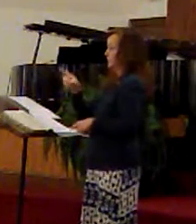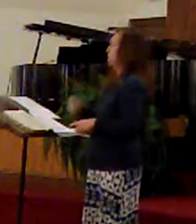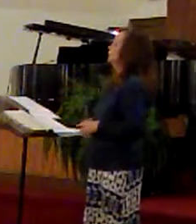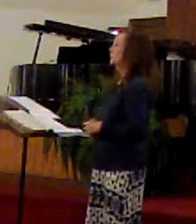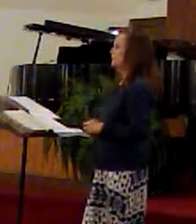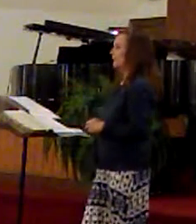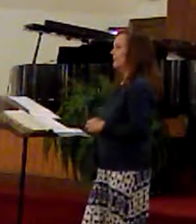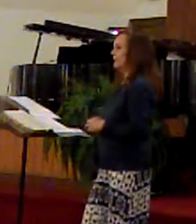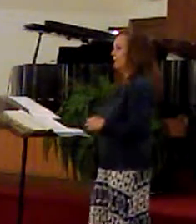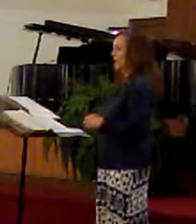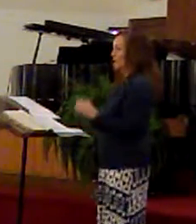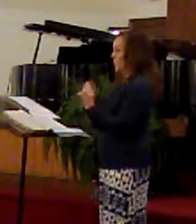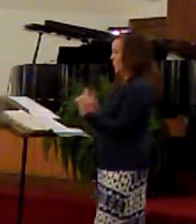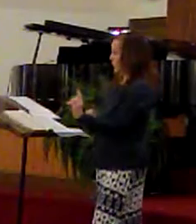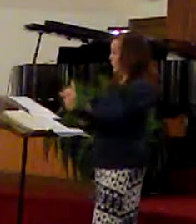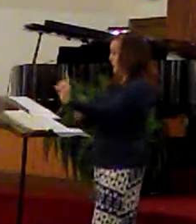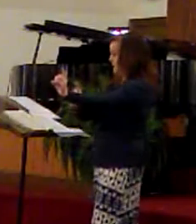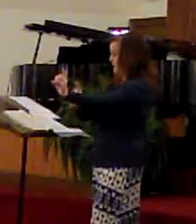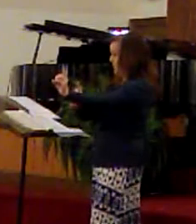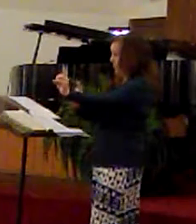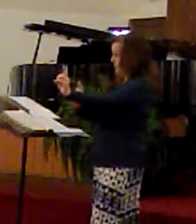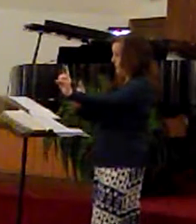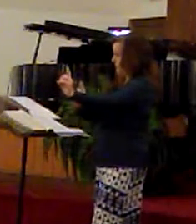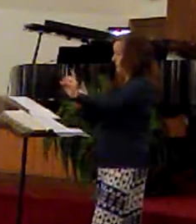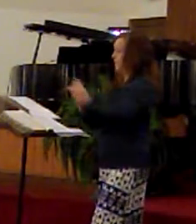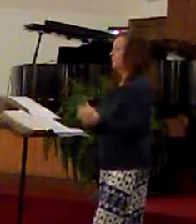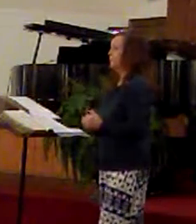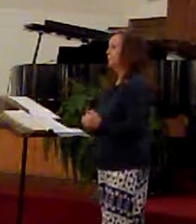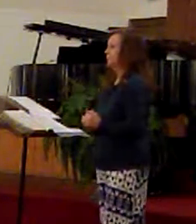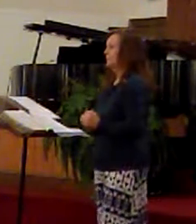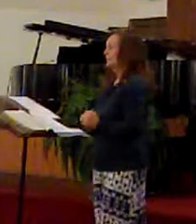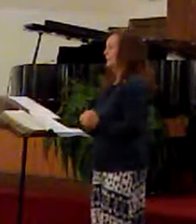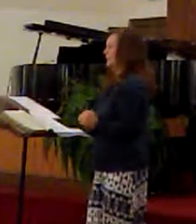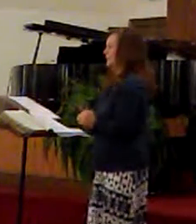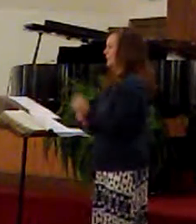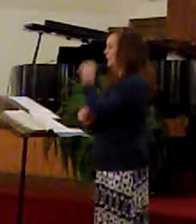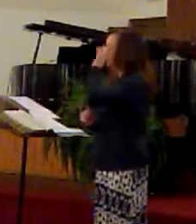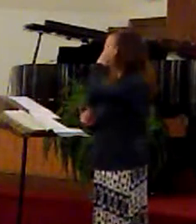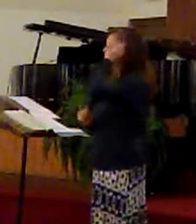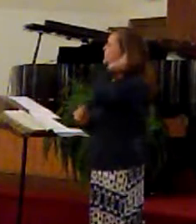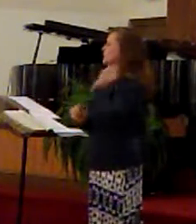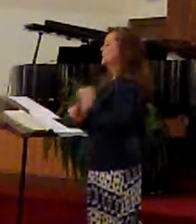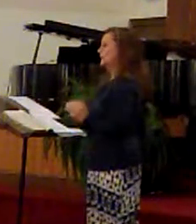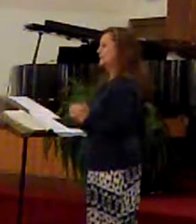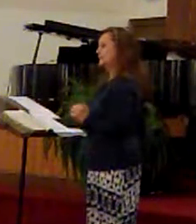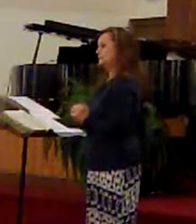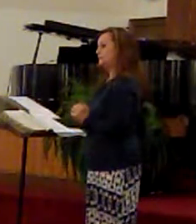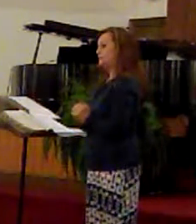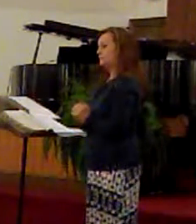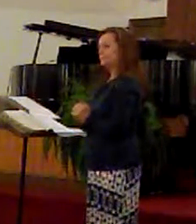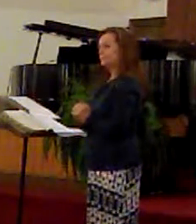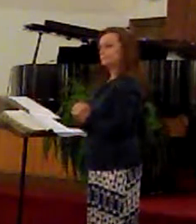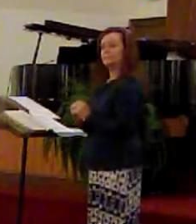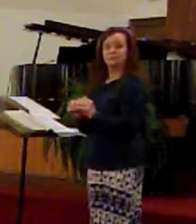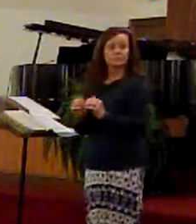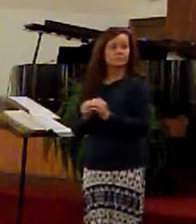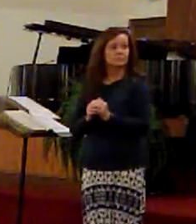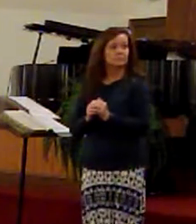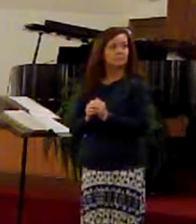We're going through this discipleship series because I believe the Lord's going to start, and he already has. In fact, I've got some that